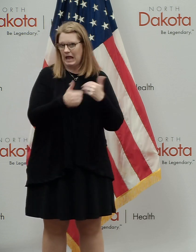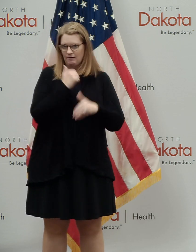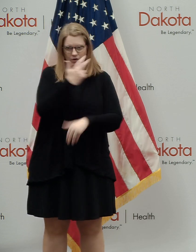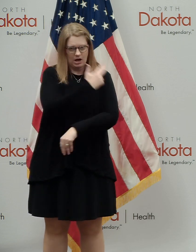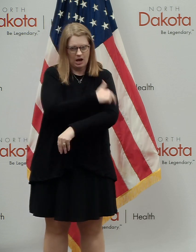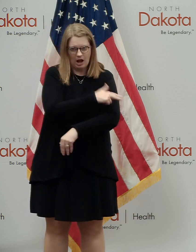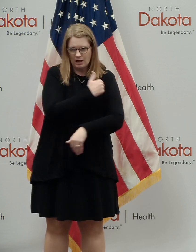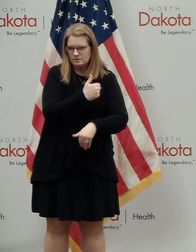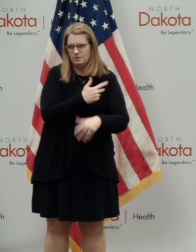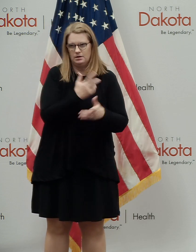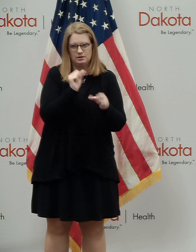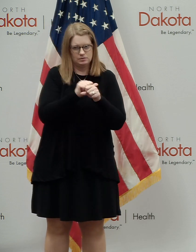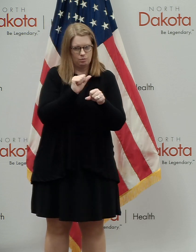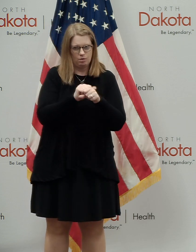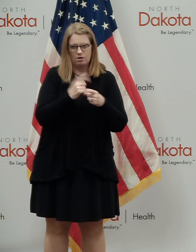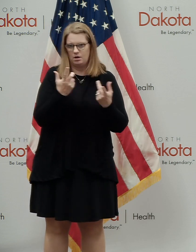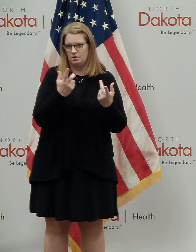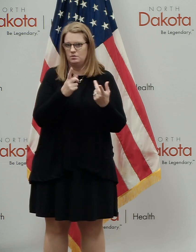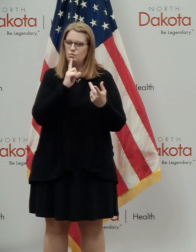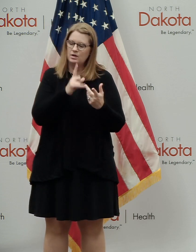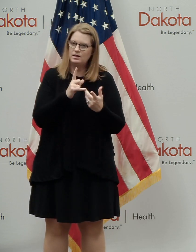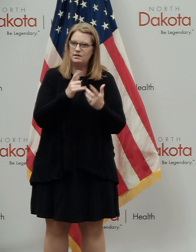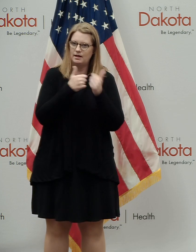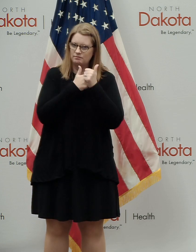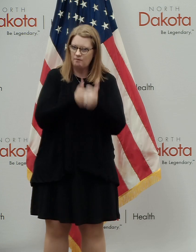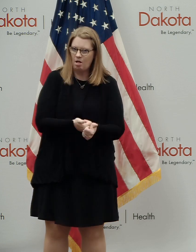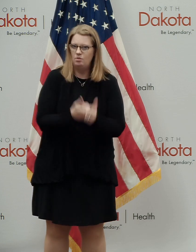is working at every day, and we have been for a long time.